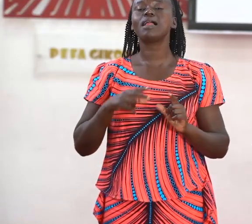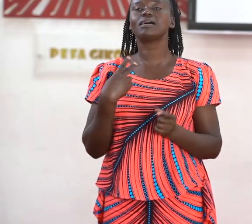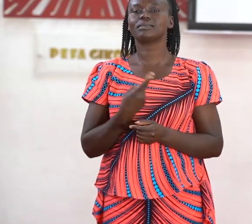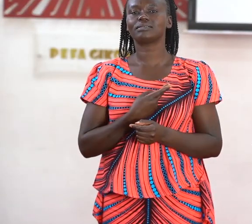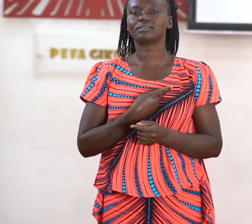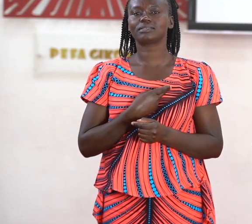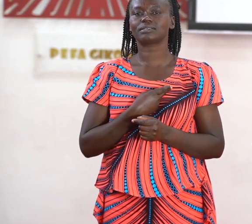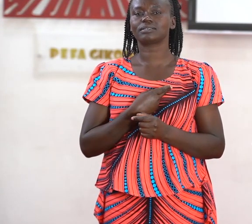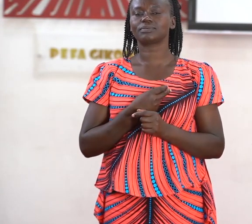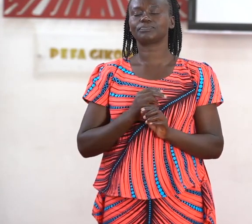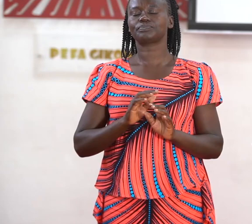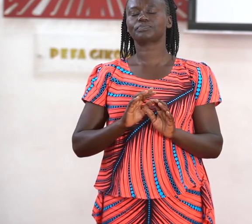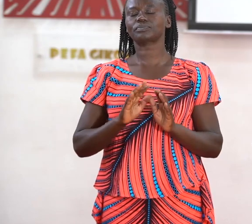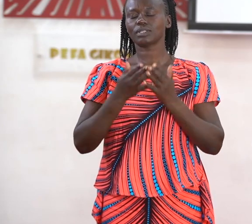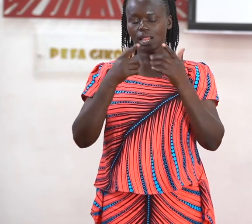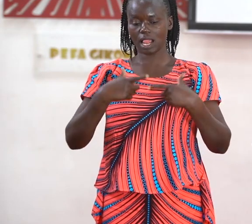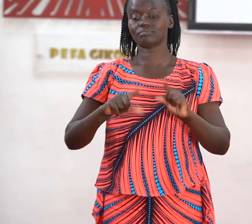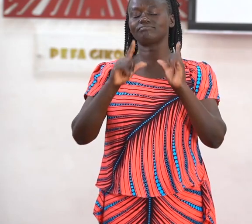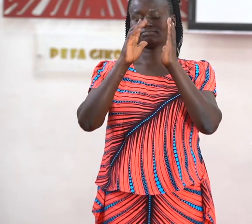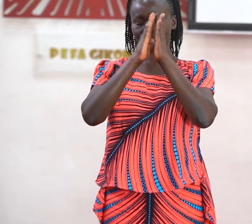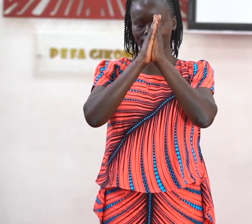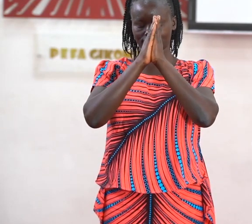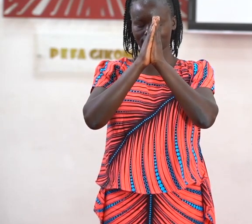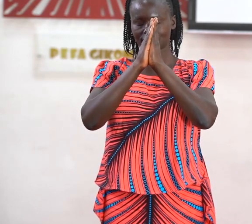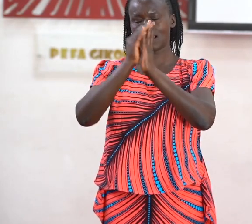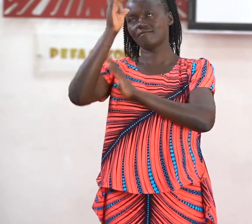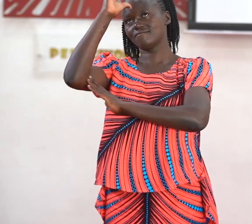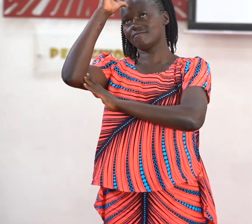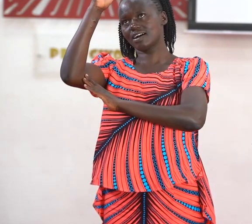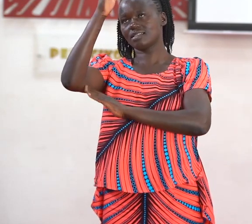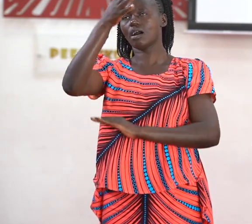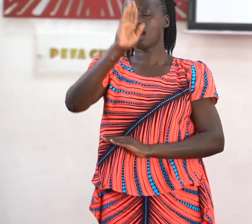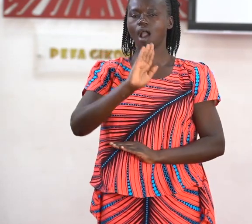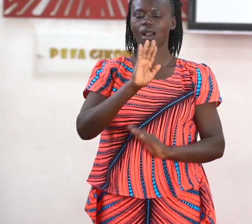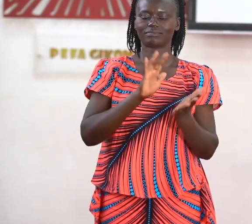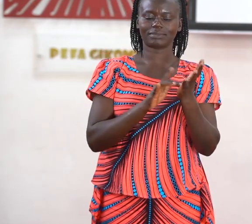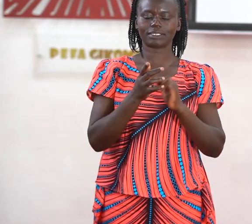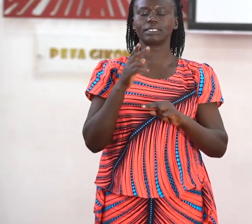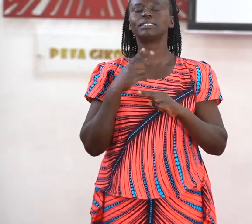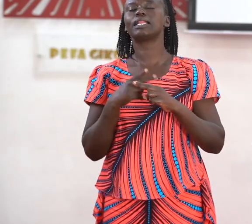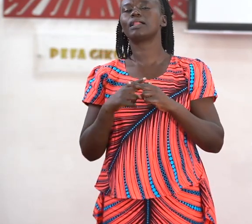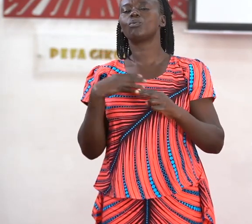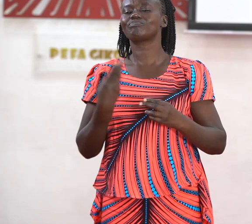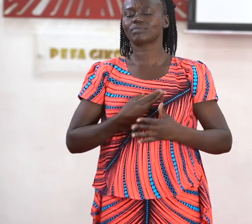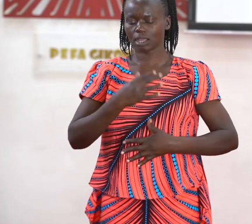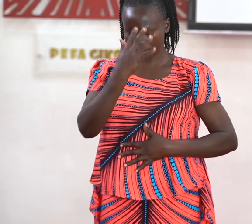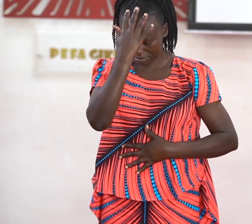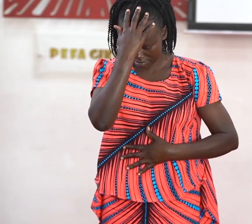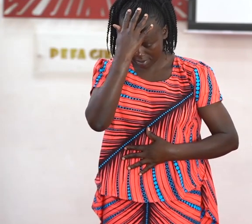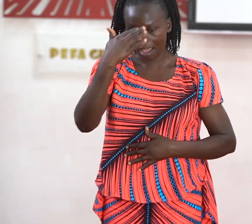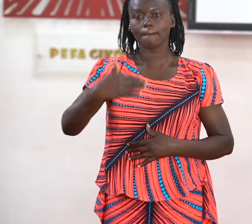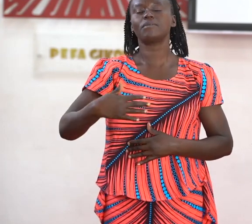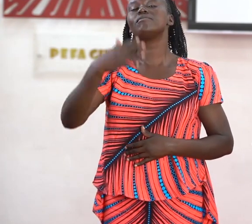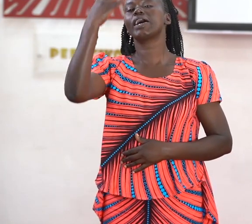Let us pause and pray. Our Father and our God, in the name of Jesus, we humble ourselves before